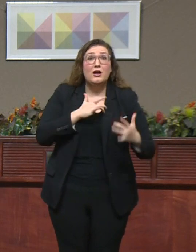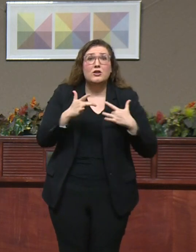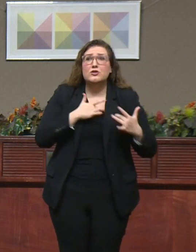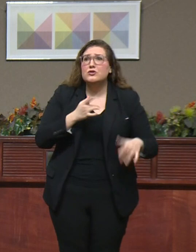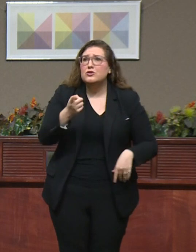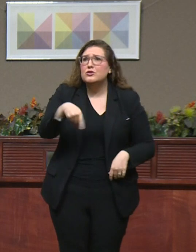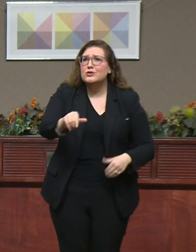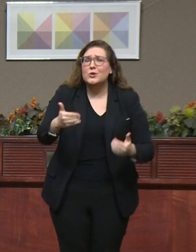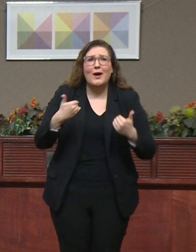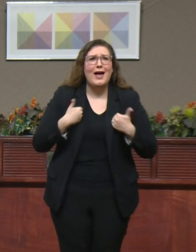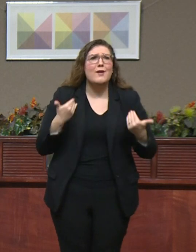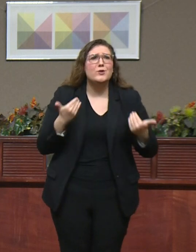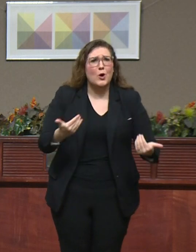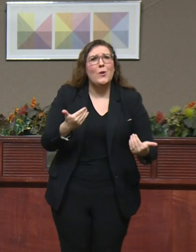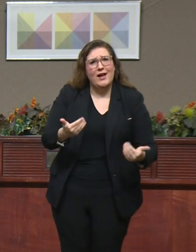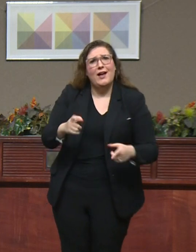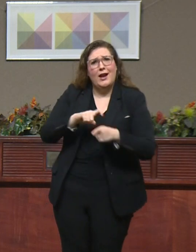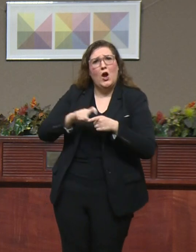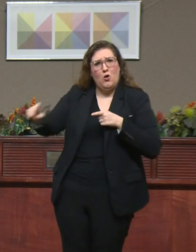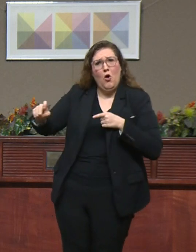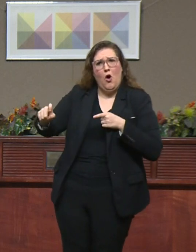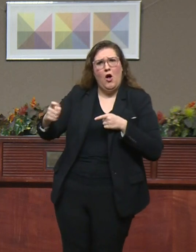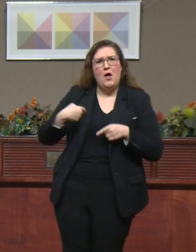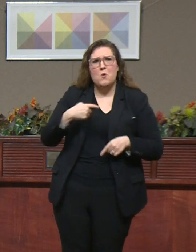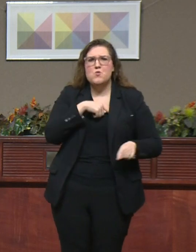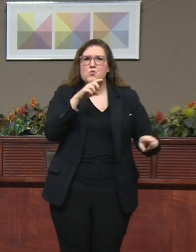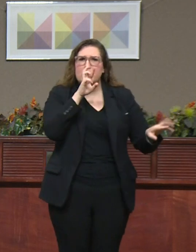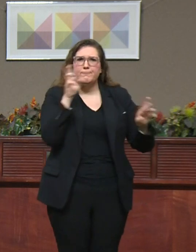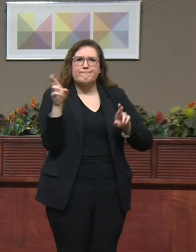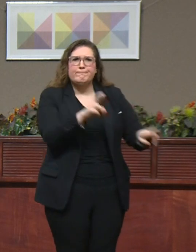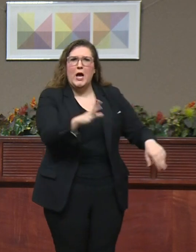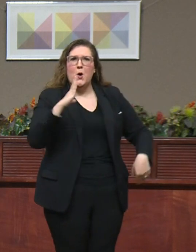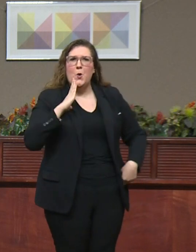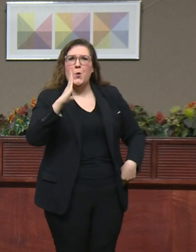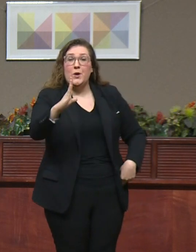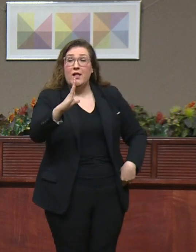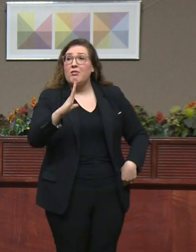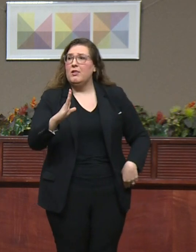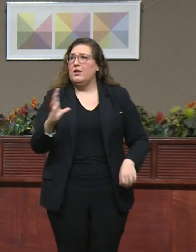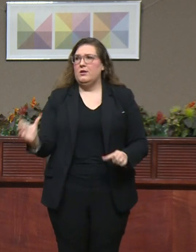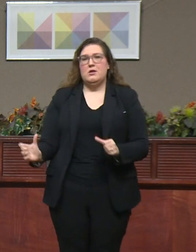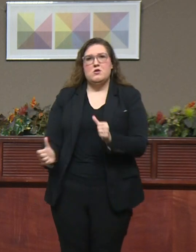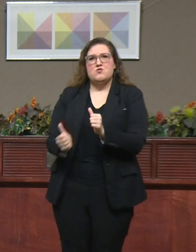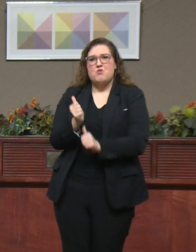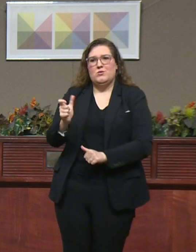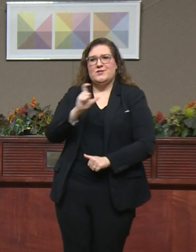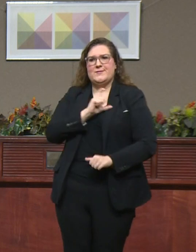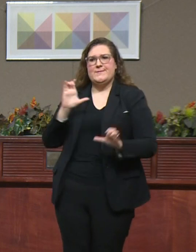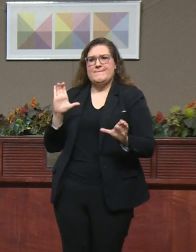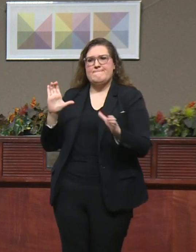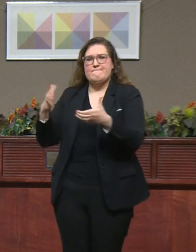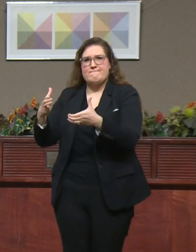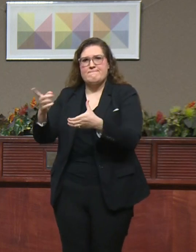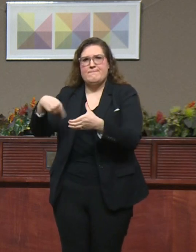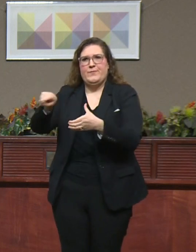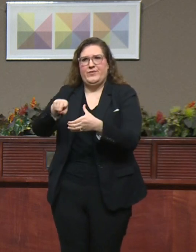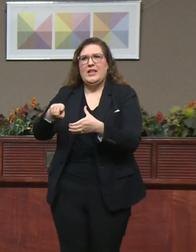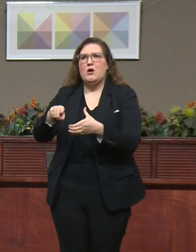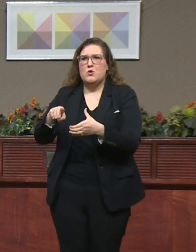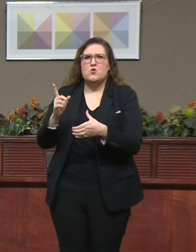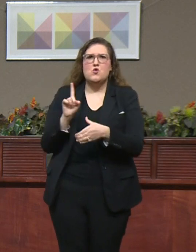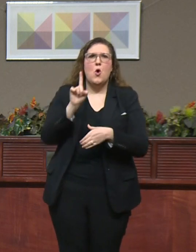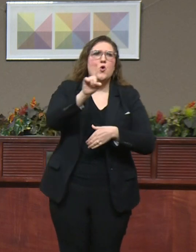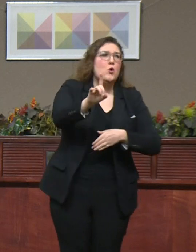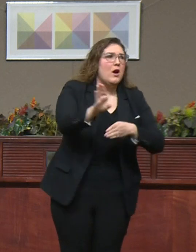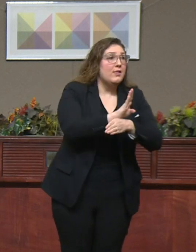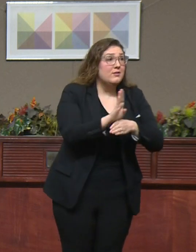been while the stay-at-home order has been in place. In most cases, our deputies, our law enforcement officers have been able to speak with the people to